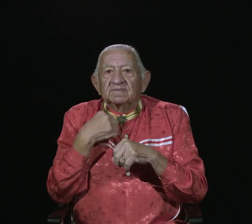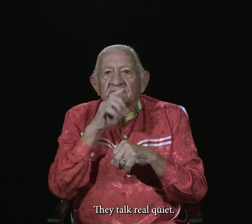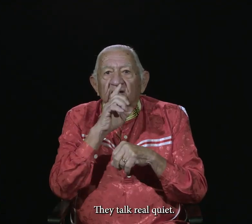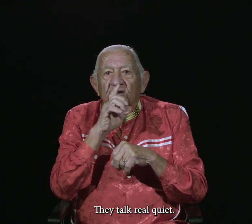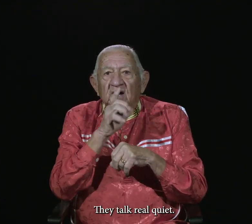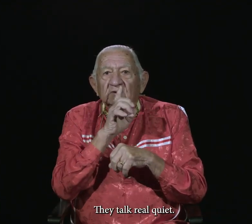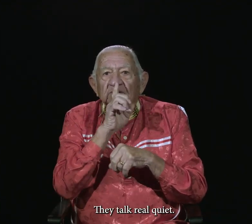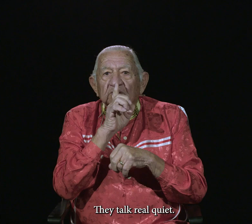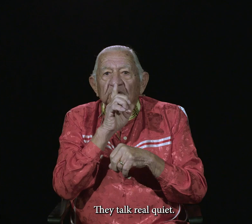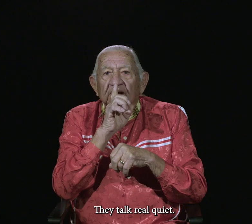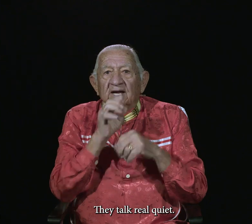They talked real quiet.